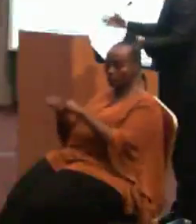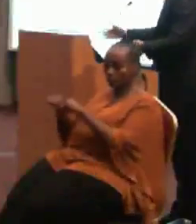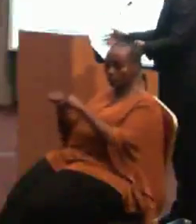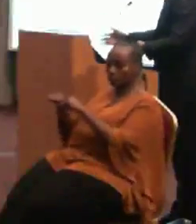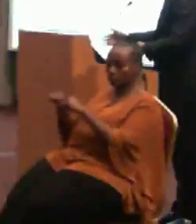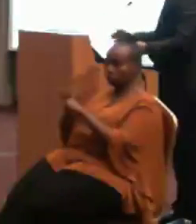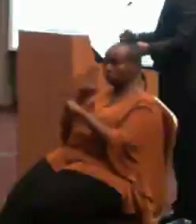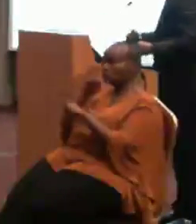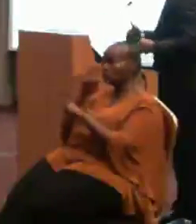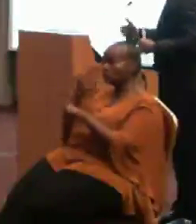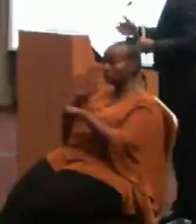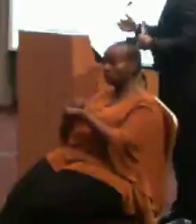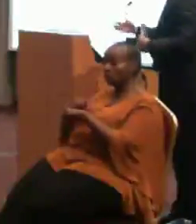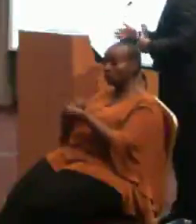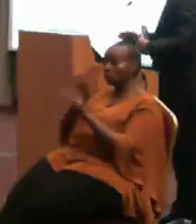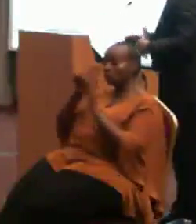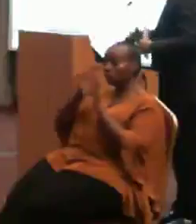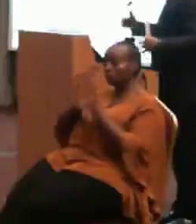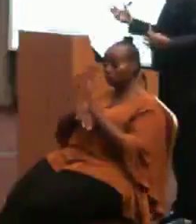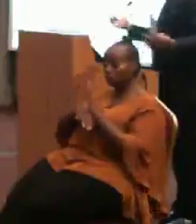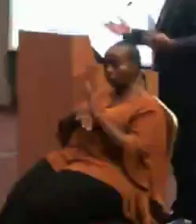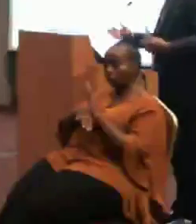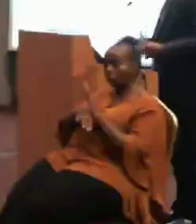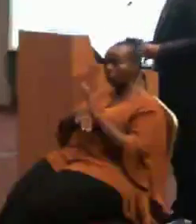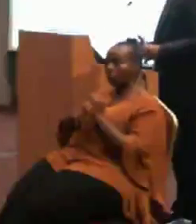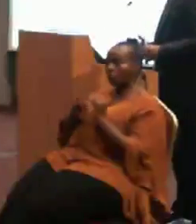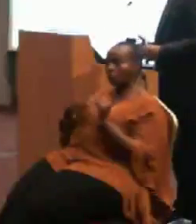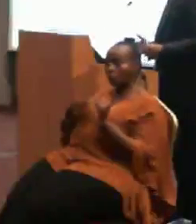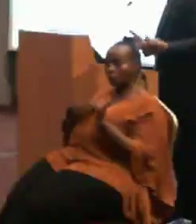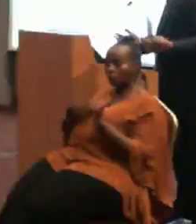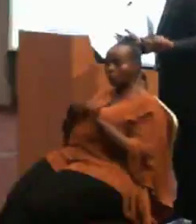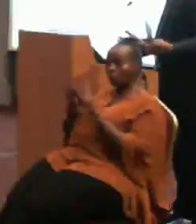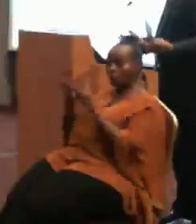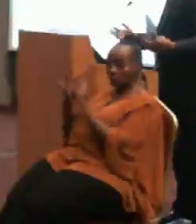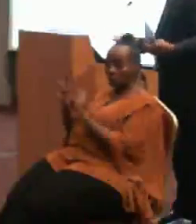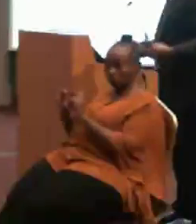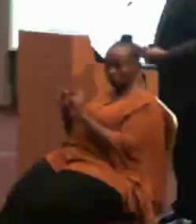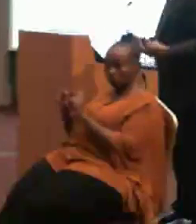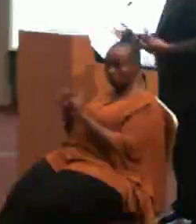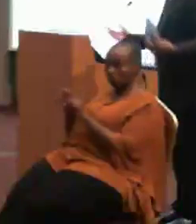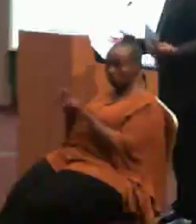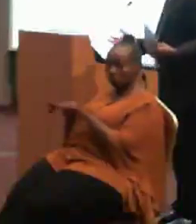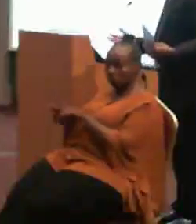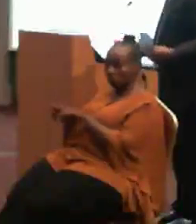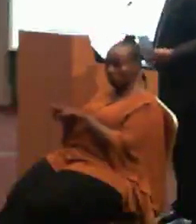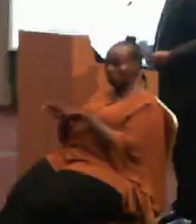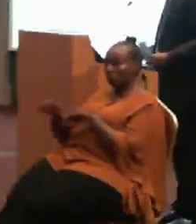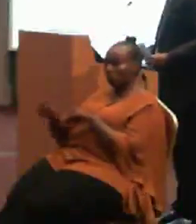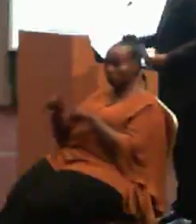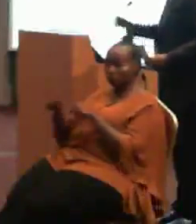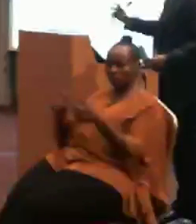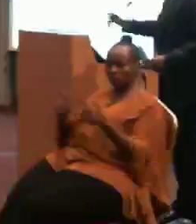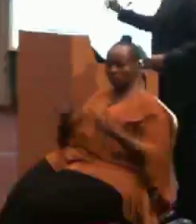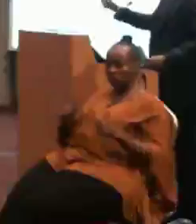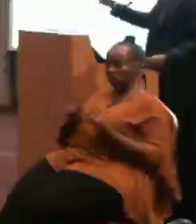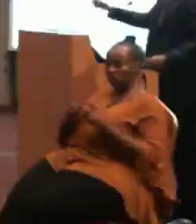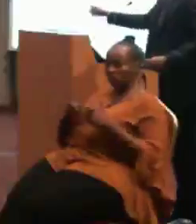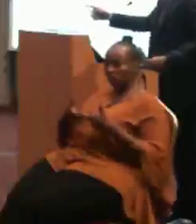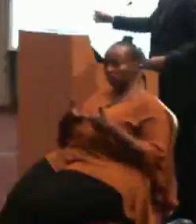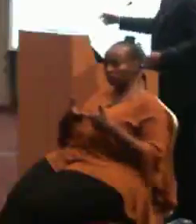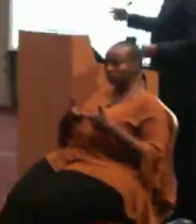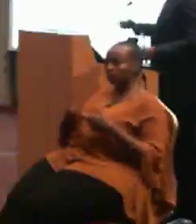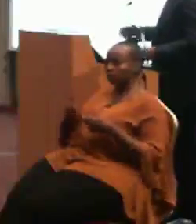had a downgrade, we did not, as Eskom, like similar other utilities or other entities, as a result